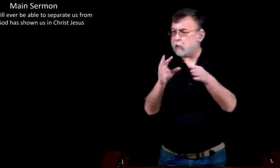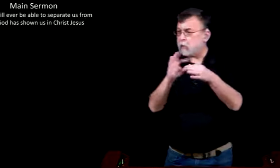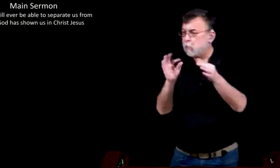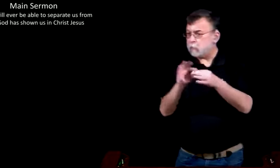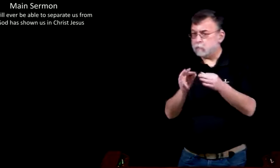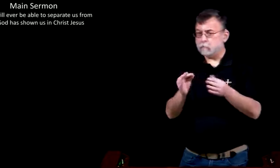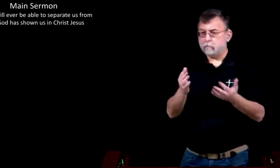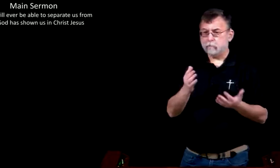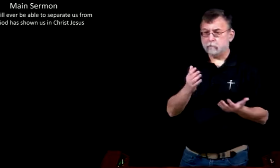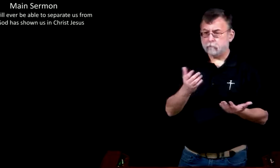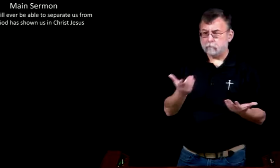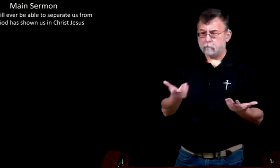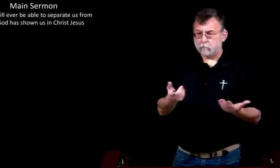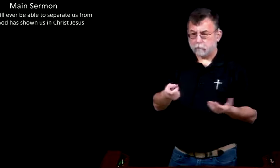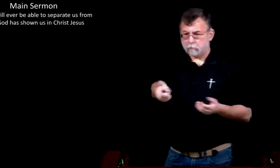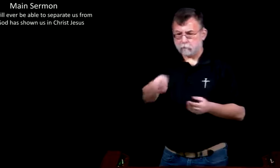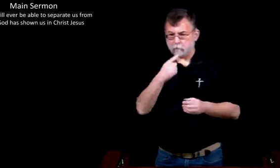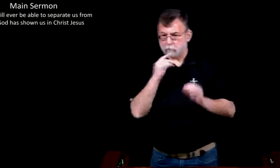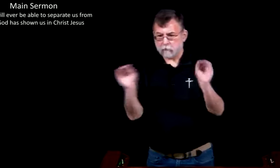Anything you want to add, mention?